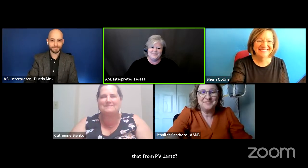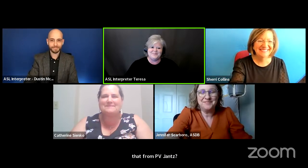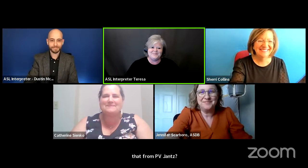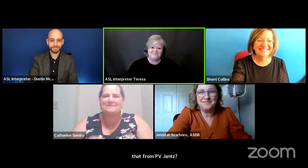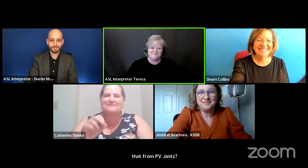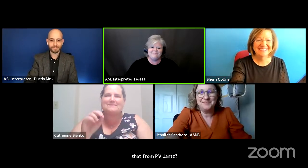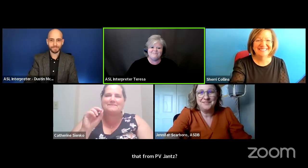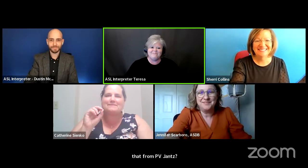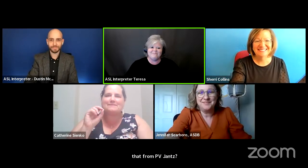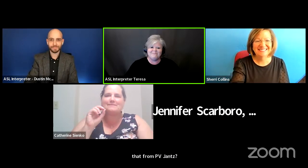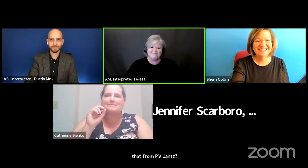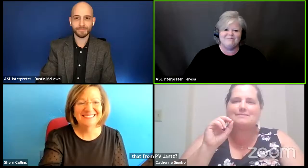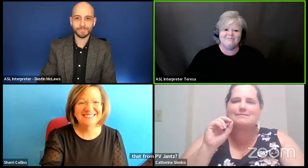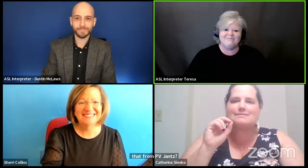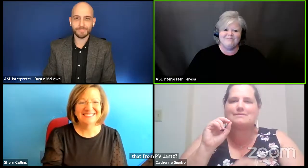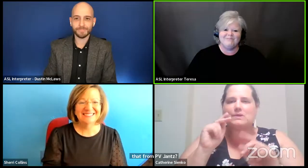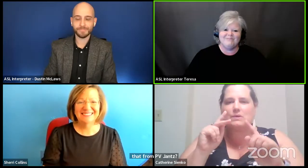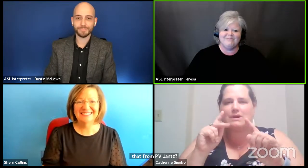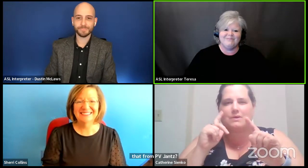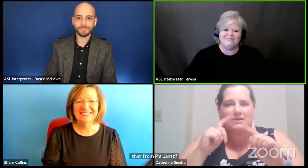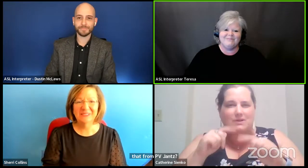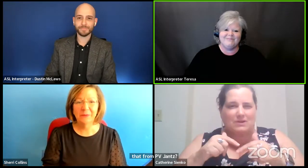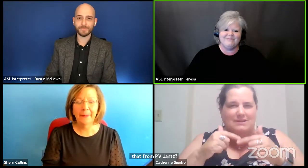thank you.